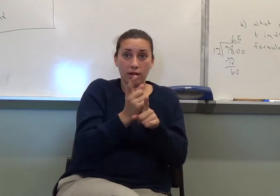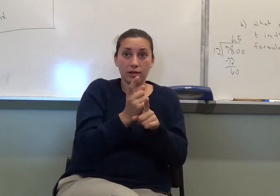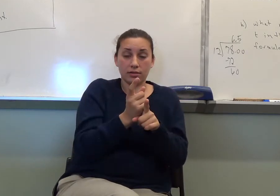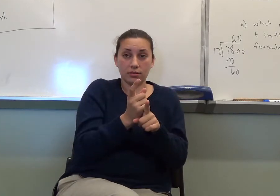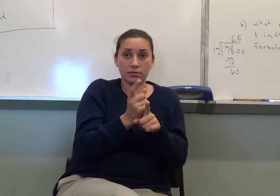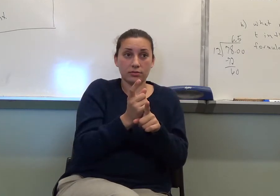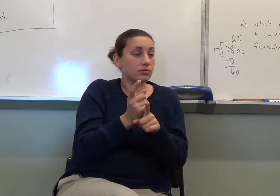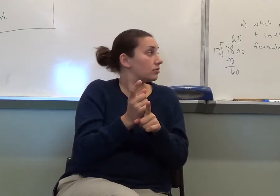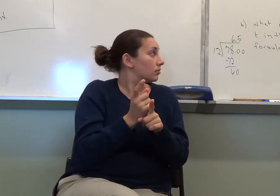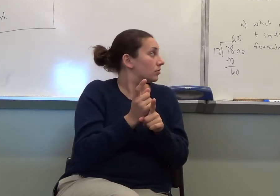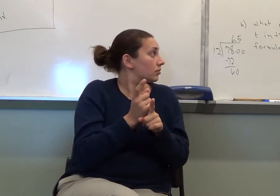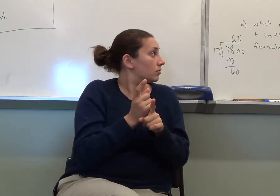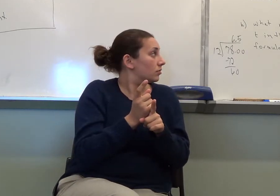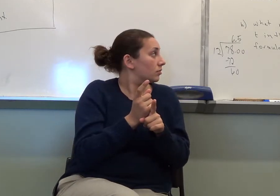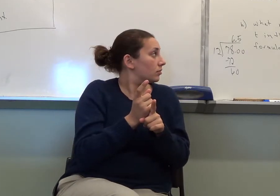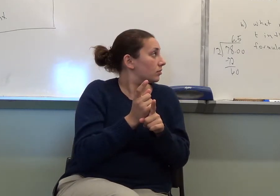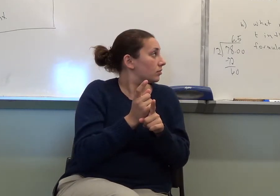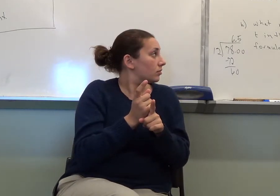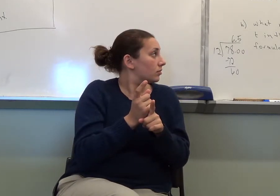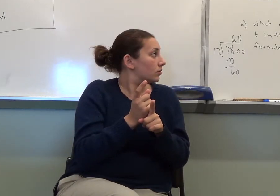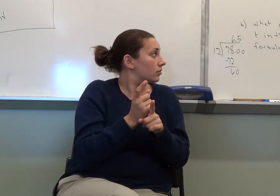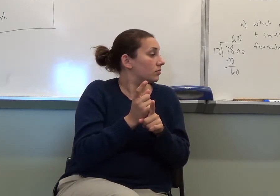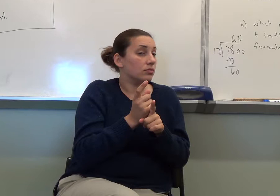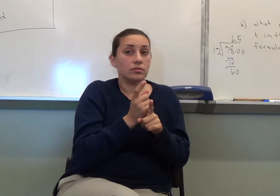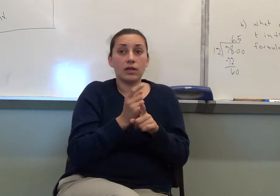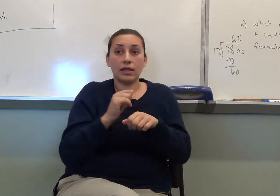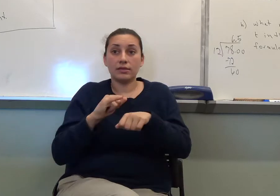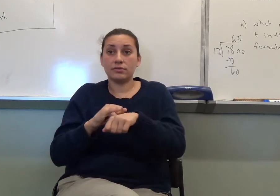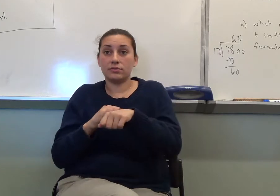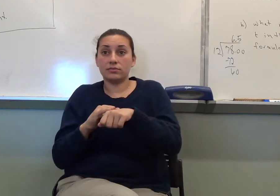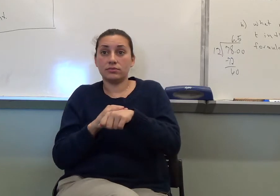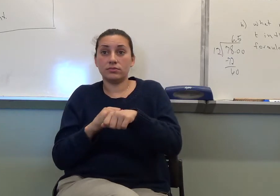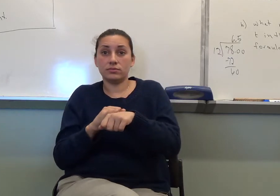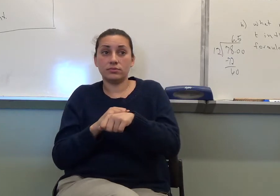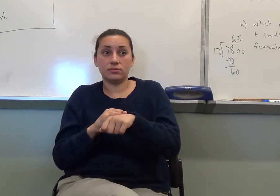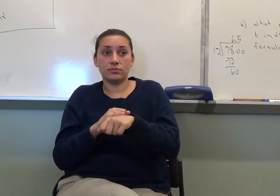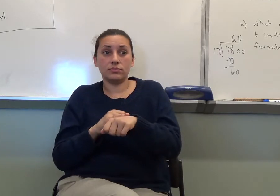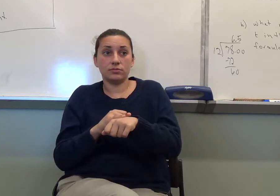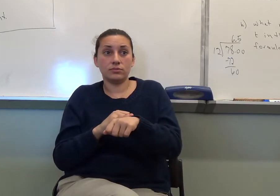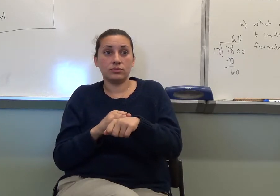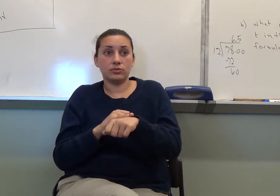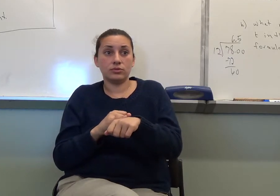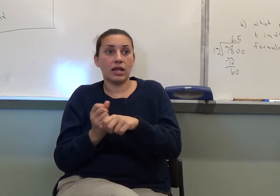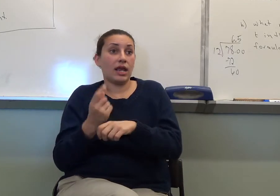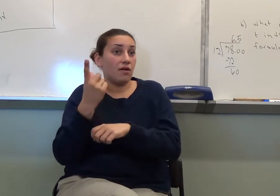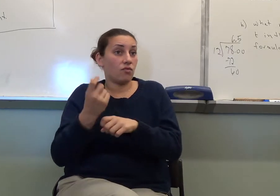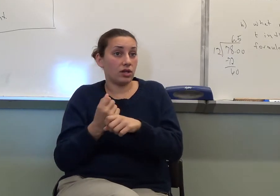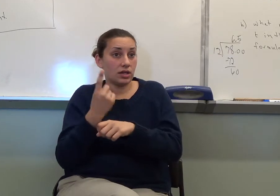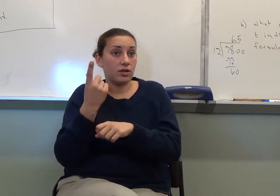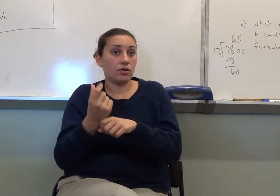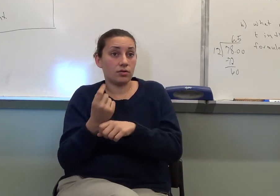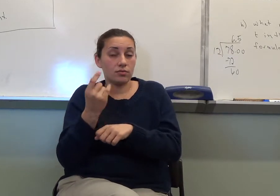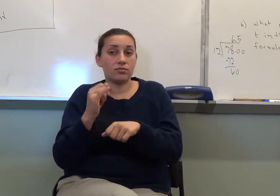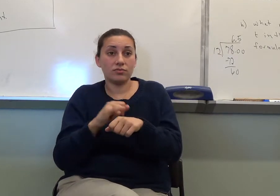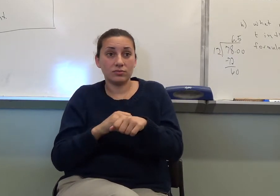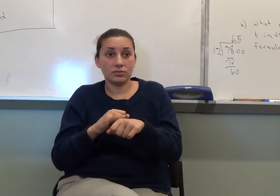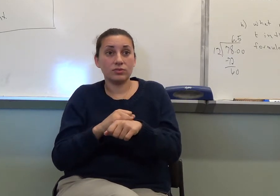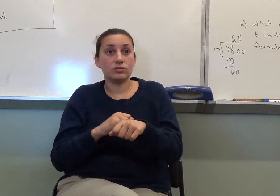$10,000. Then the interest is going to get, that annual interest rate is going to go in there as decimal,